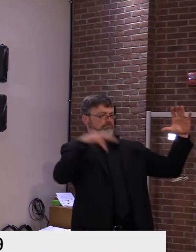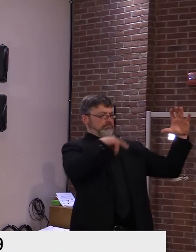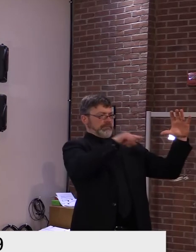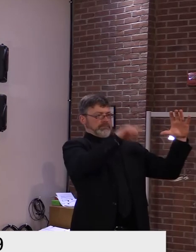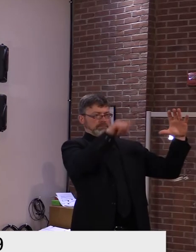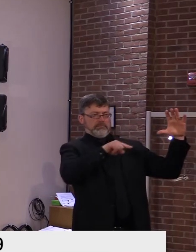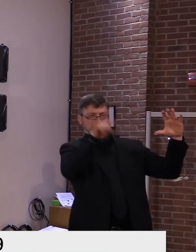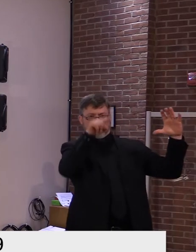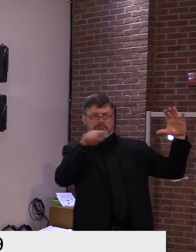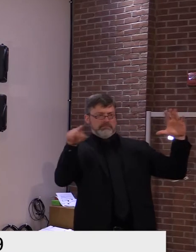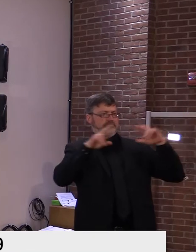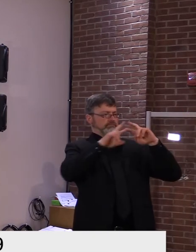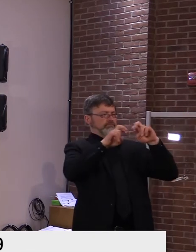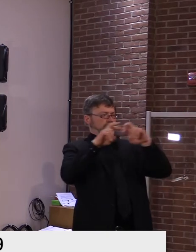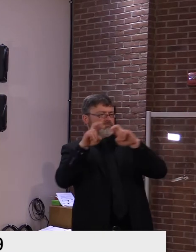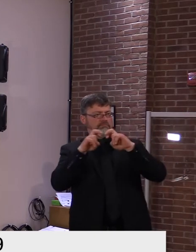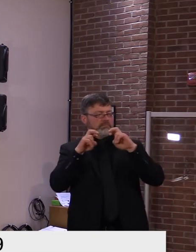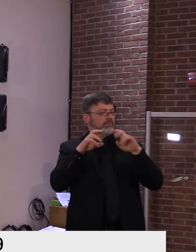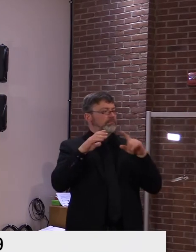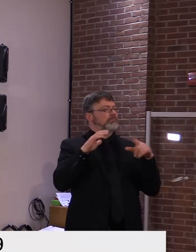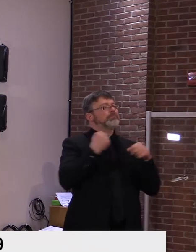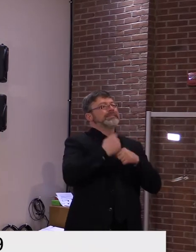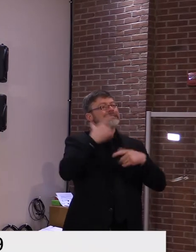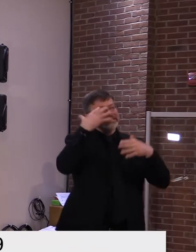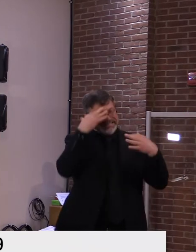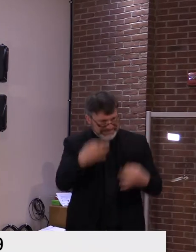a particular state.